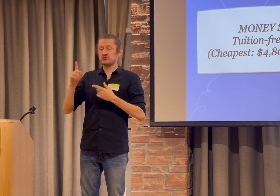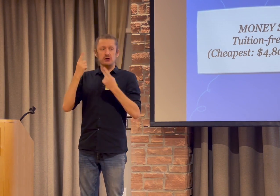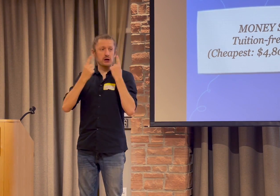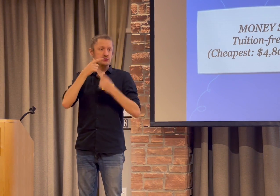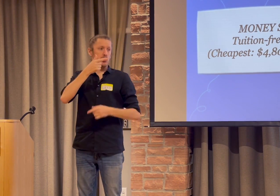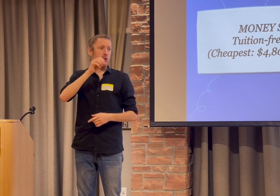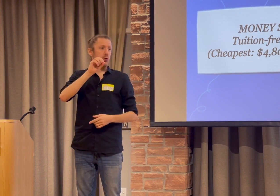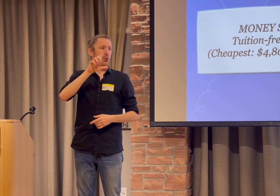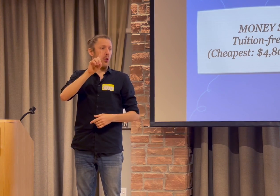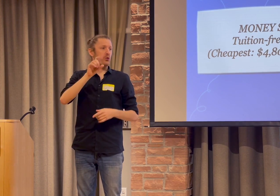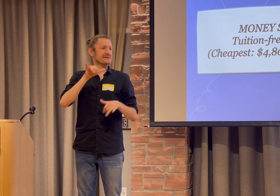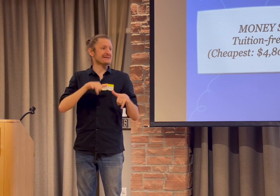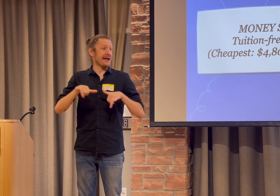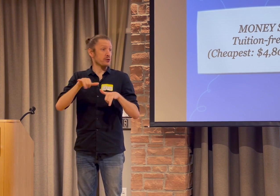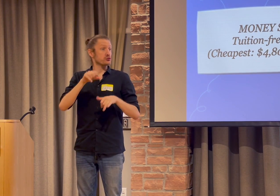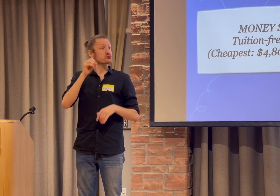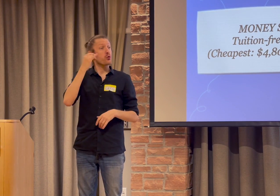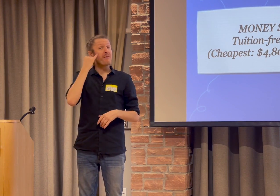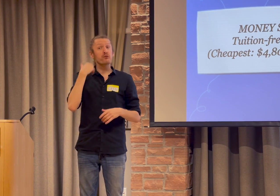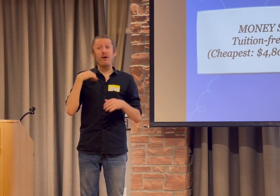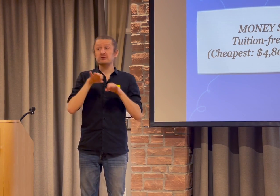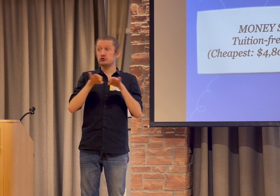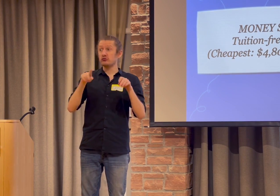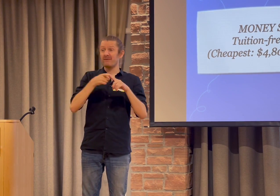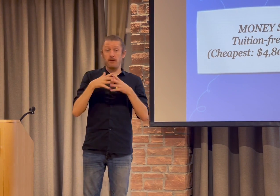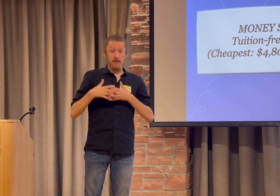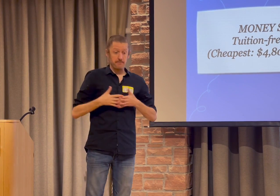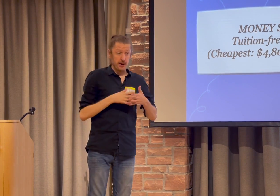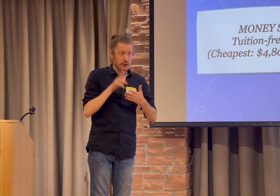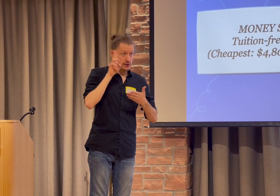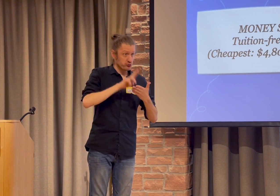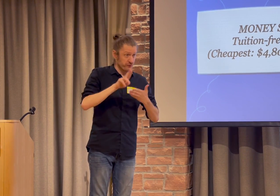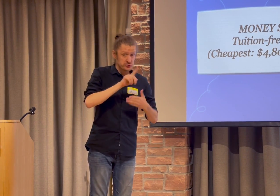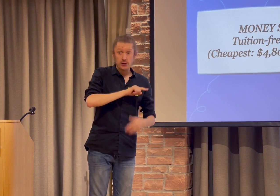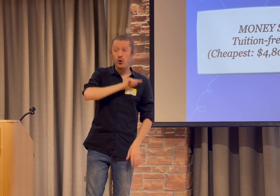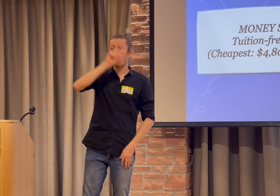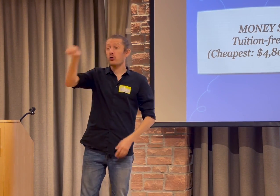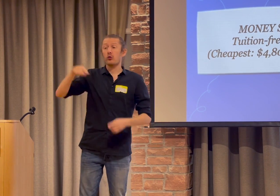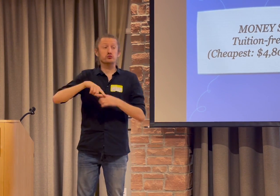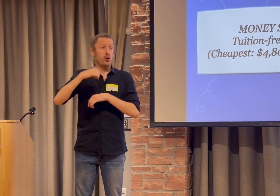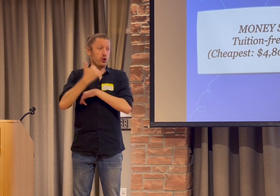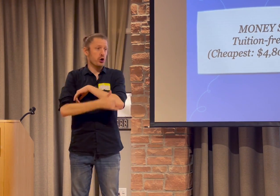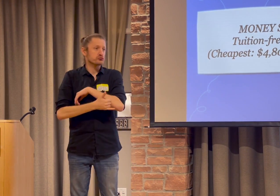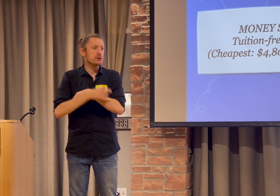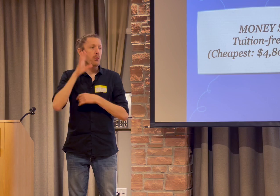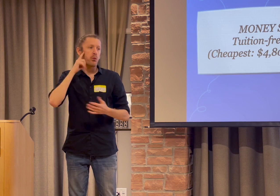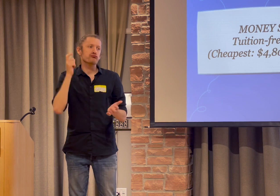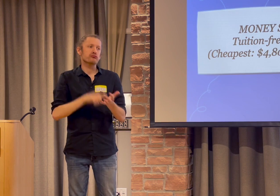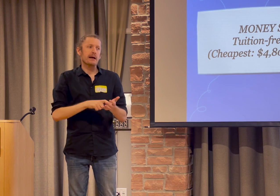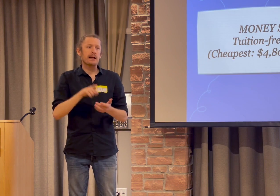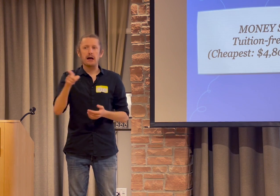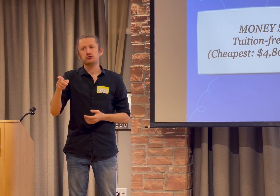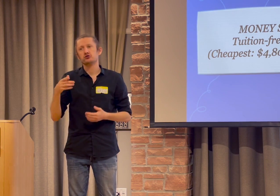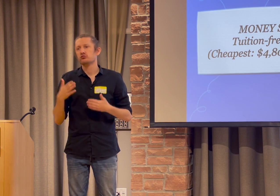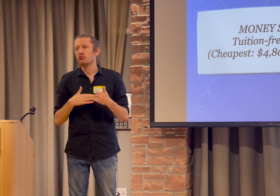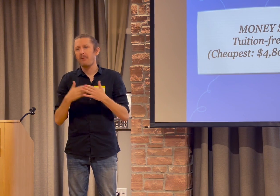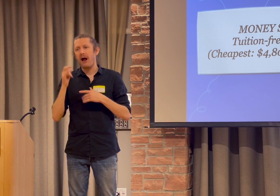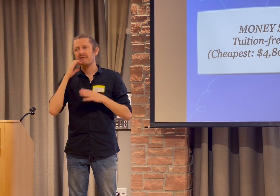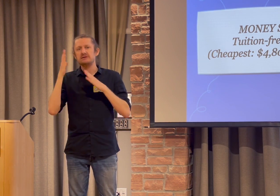Also, American University. American University is considered the gold standard to get a degree from. If you get a degree from